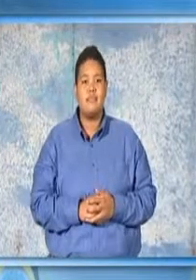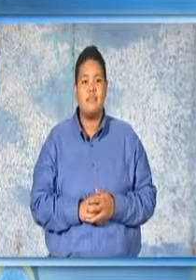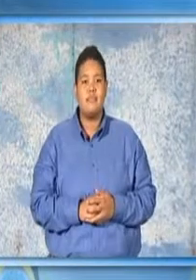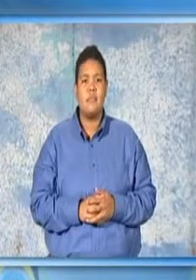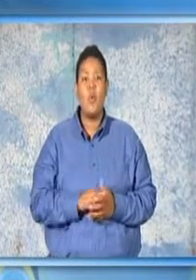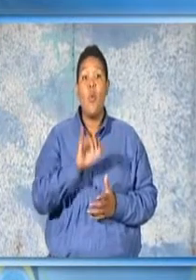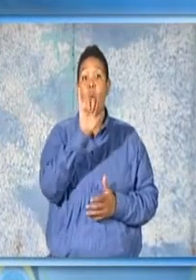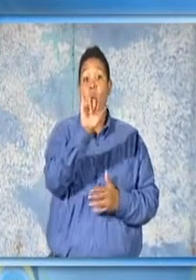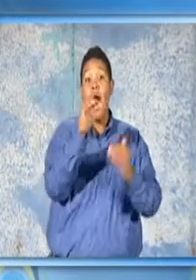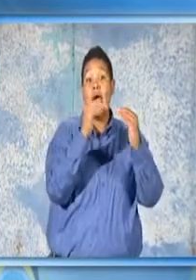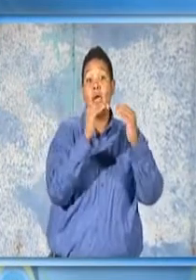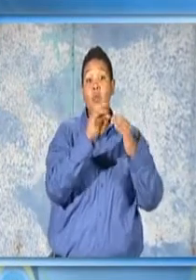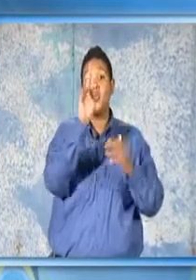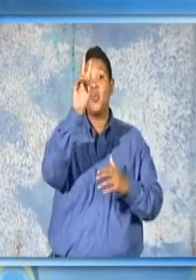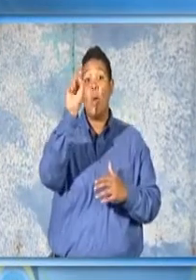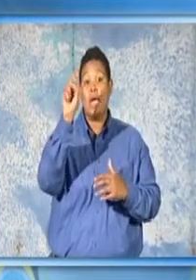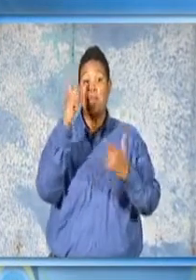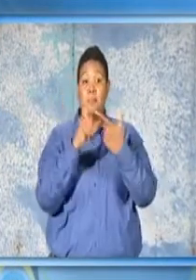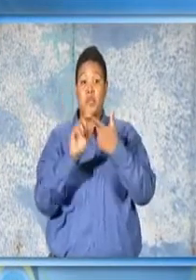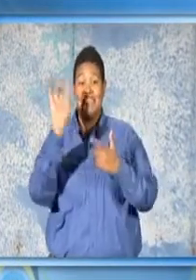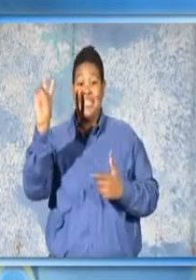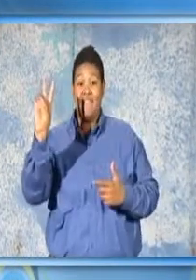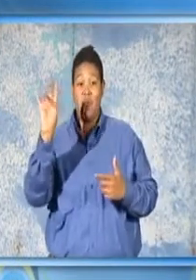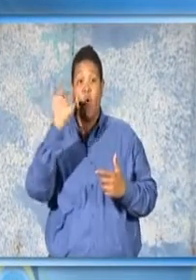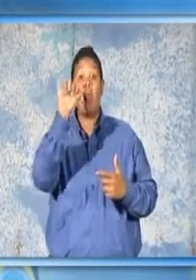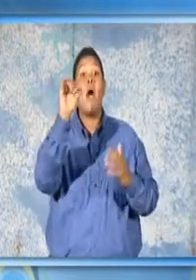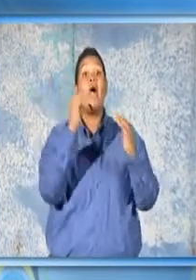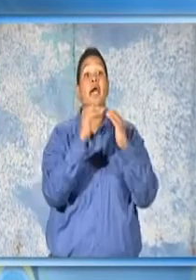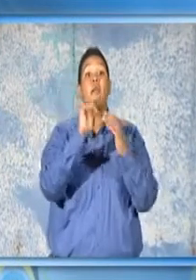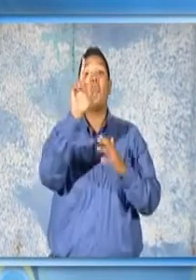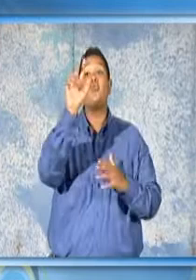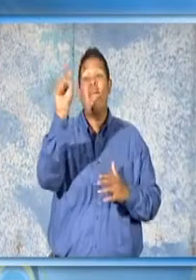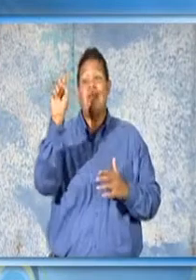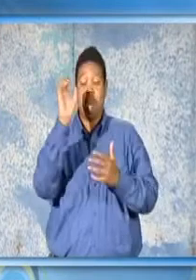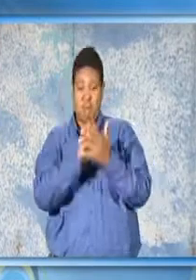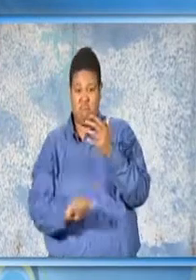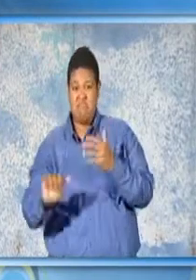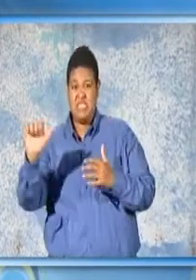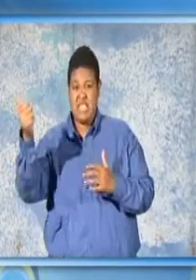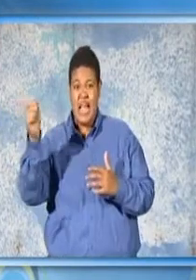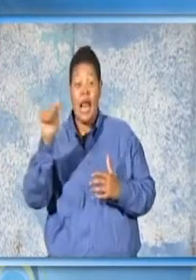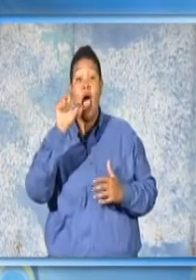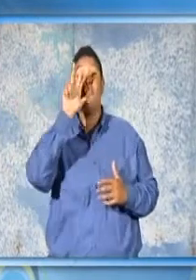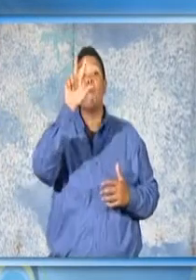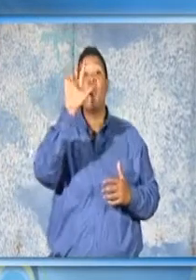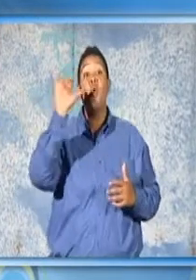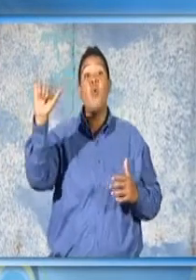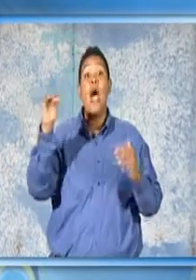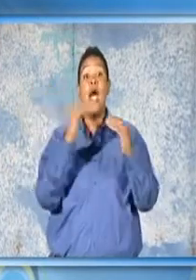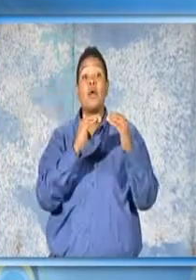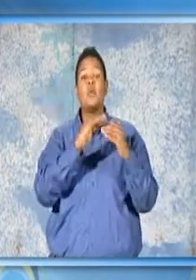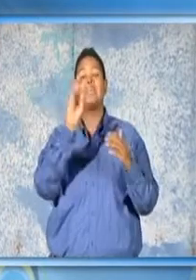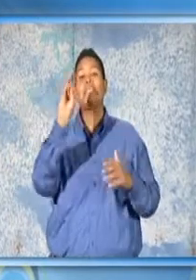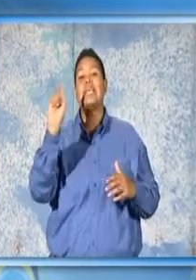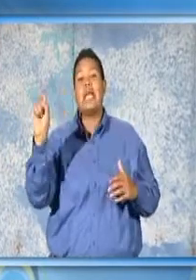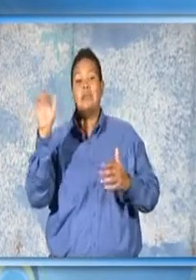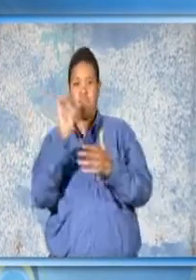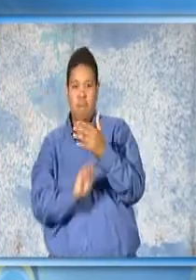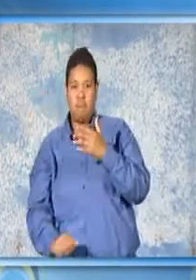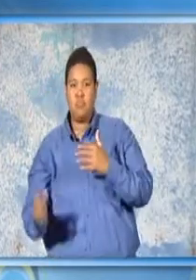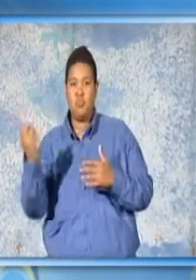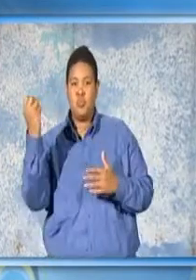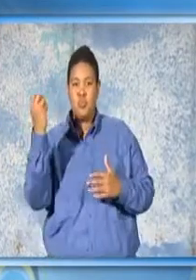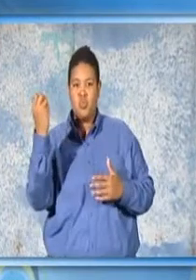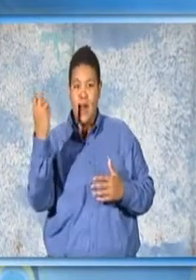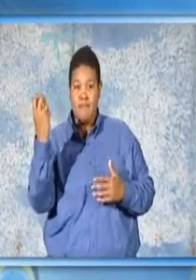Y equals 2x plus 7, y equals 3x minus 10, and 3y equals 6x minus 12